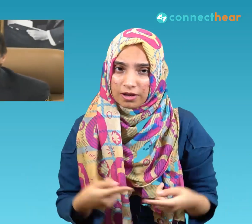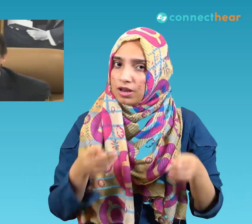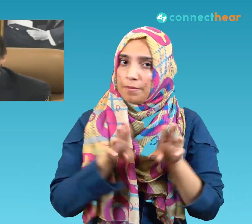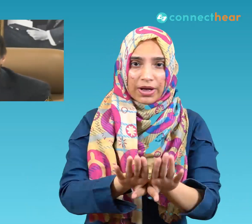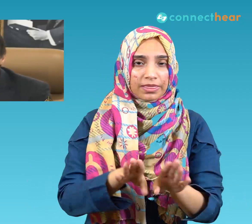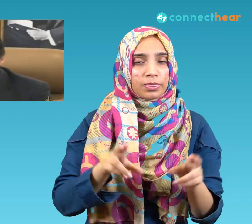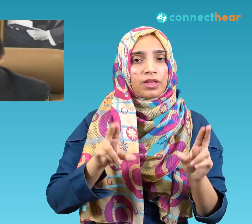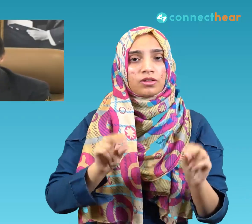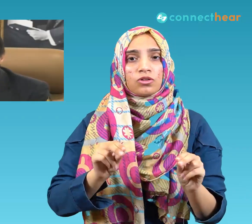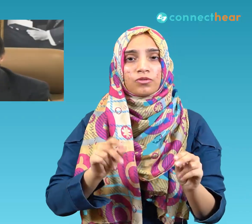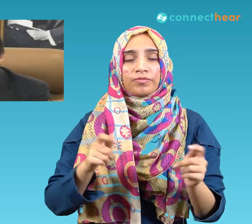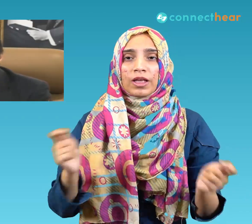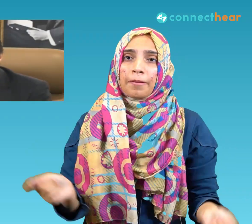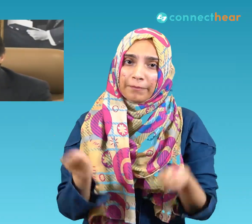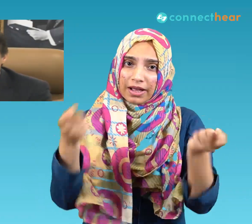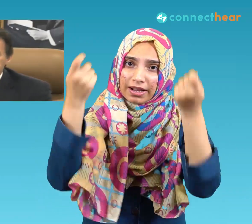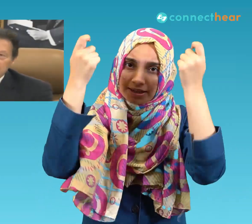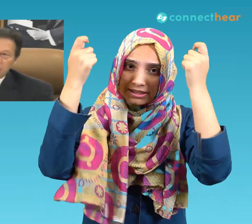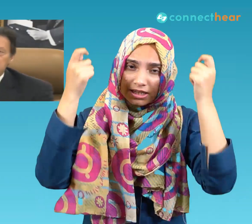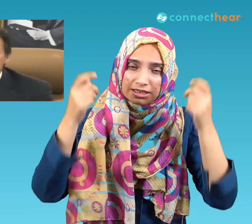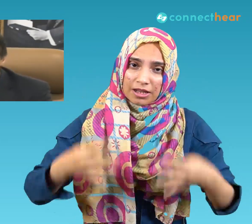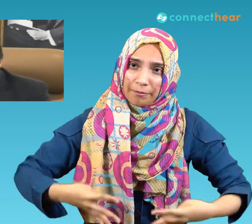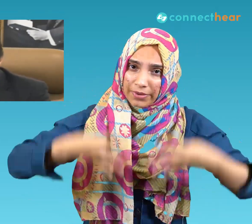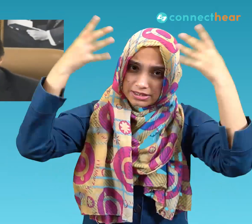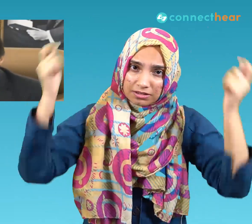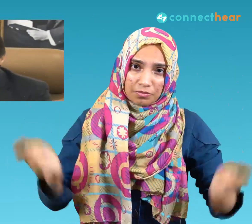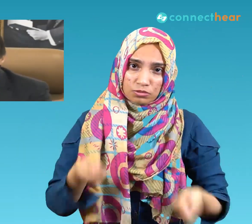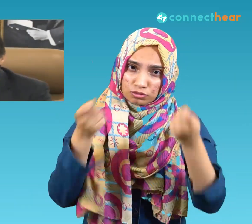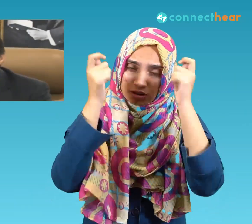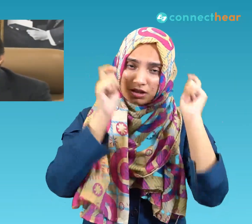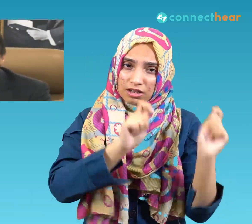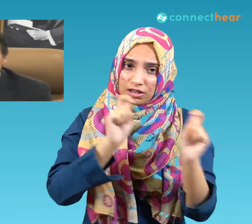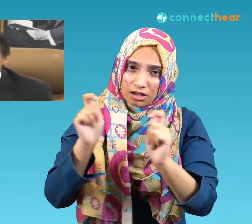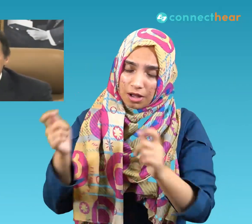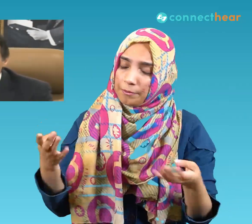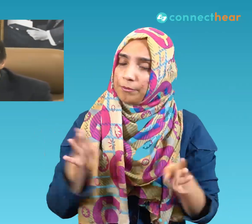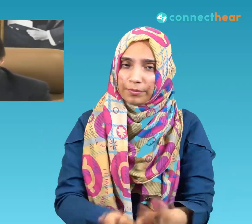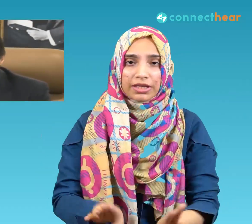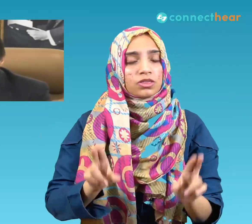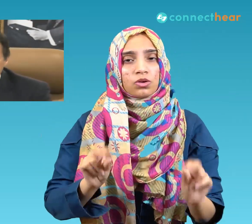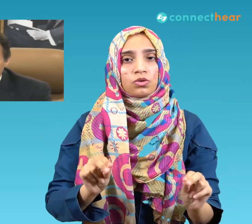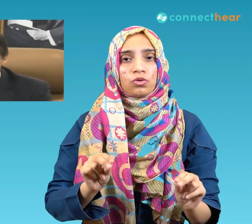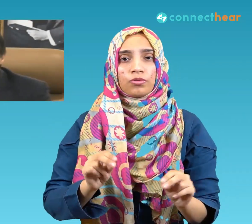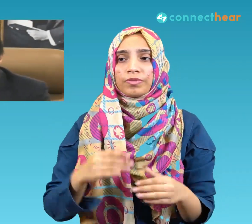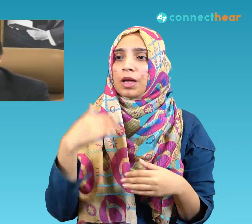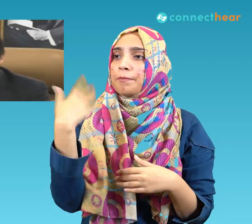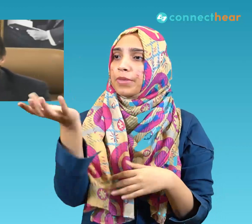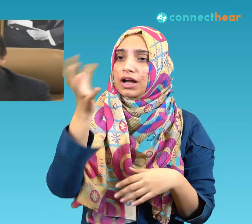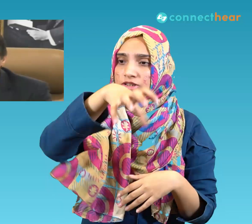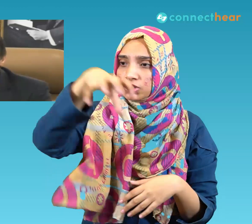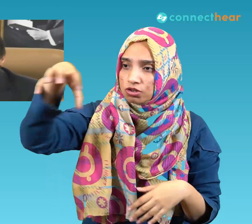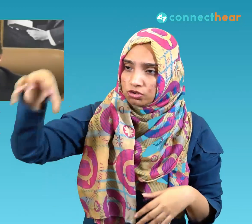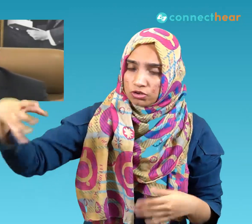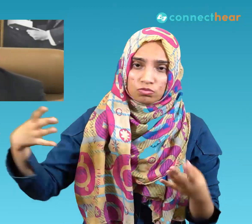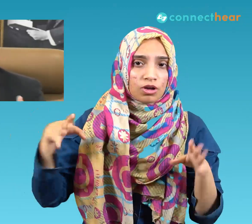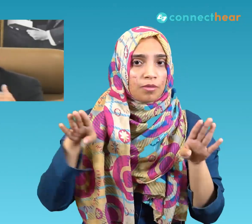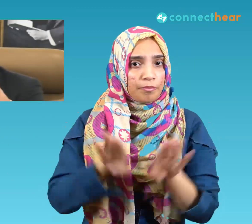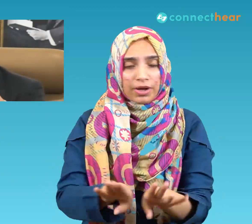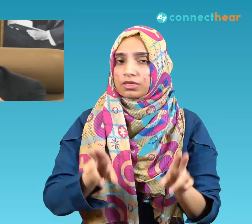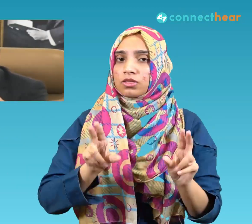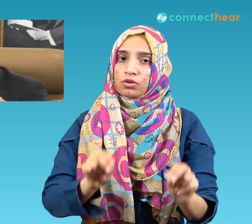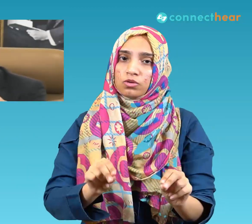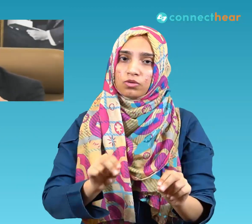was in the cities. And because it was mainly outdoor, there was no spread because opening up the construction